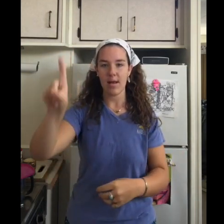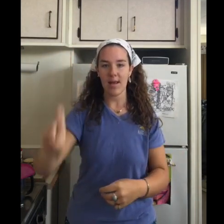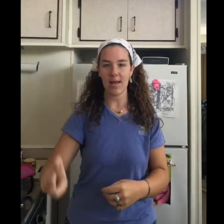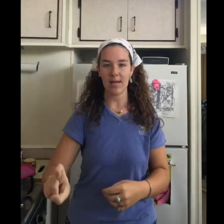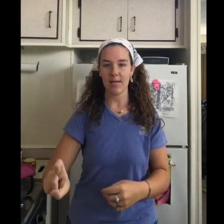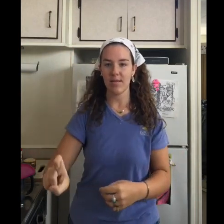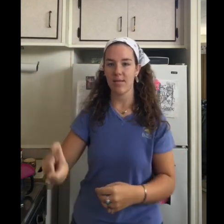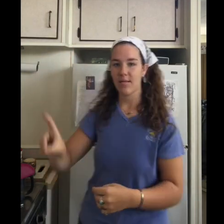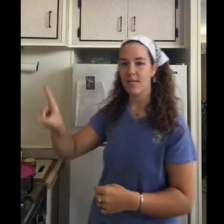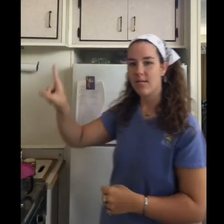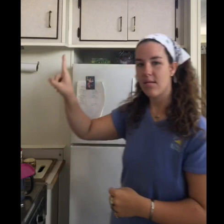needs.